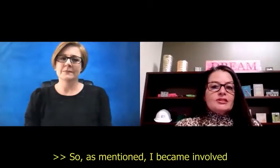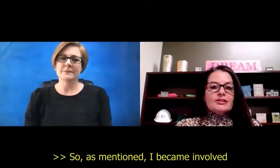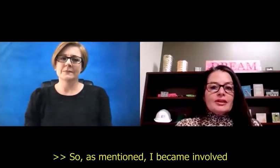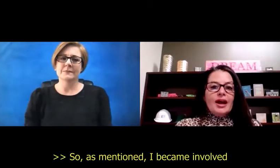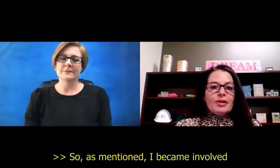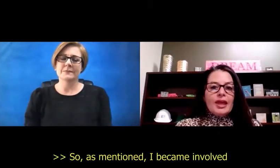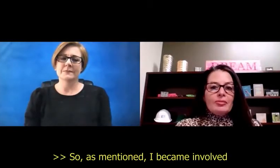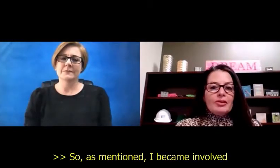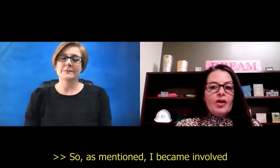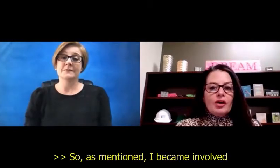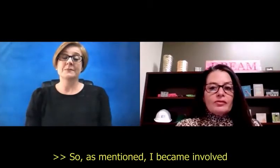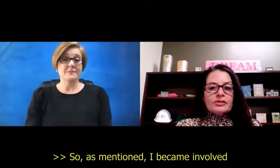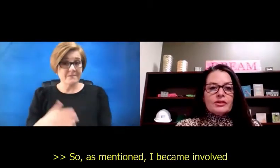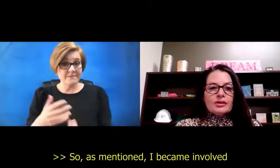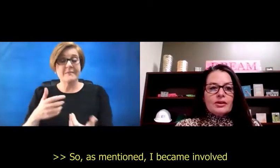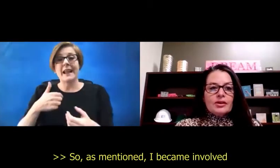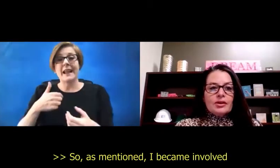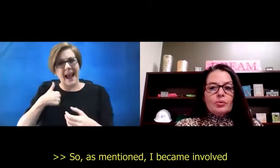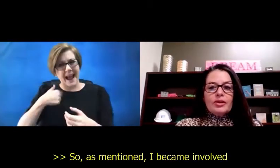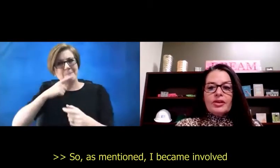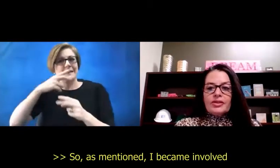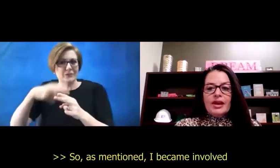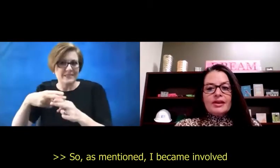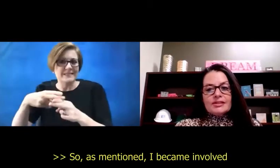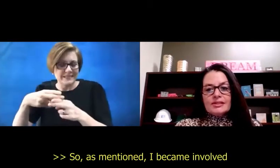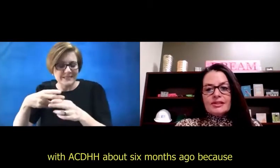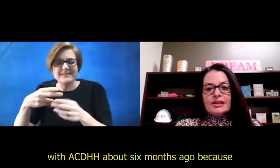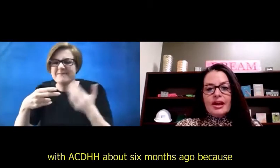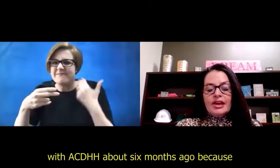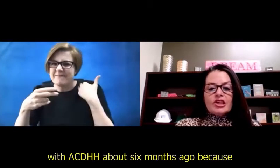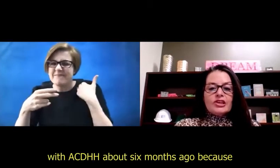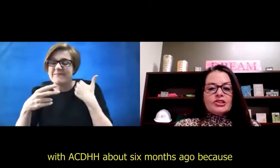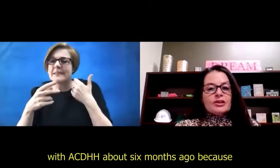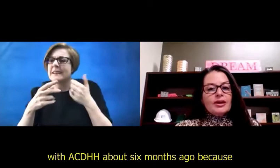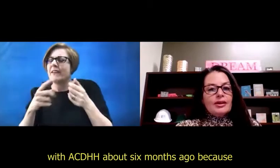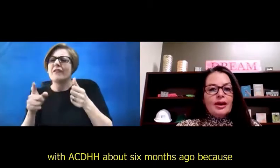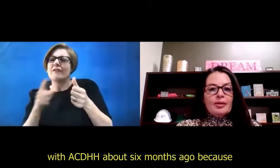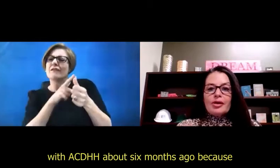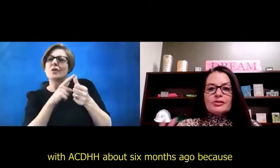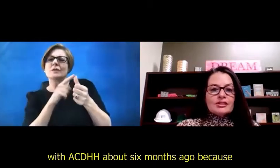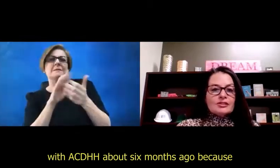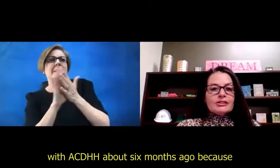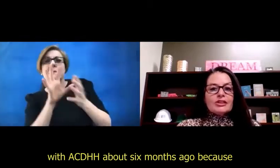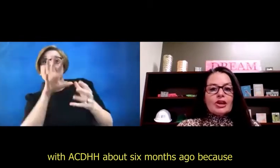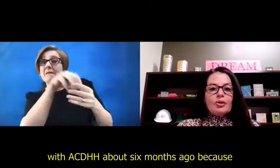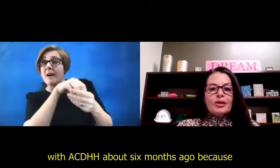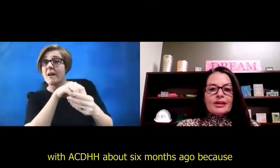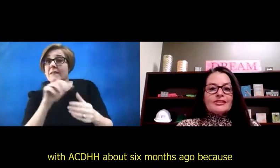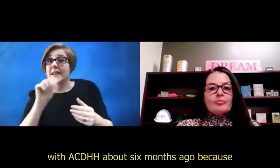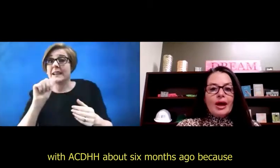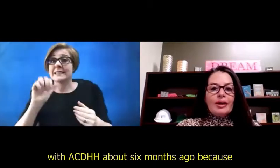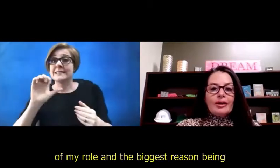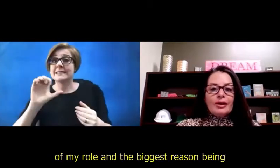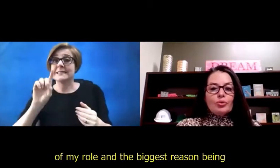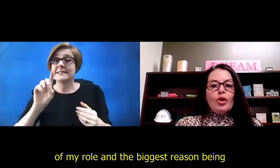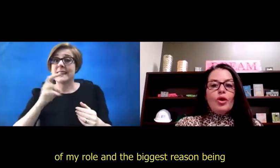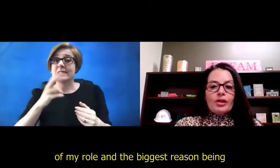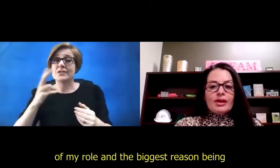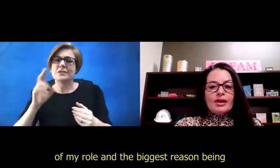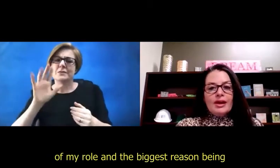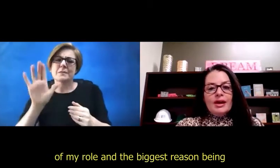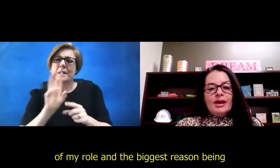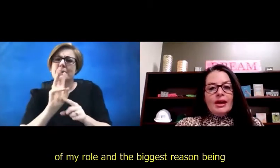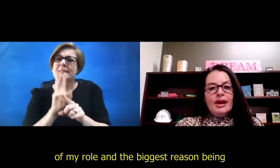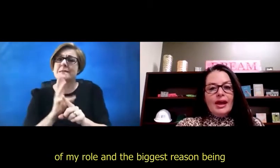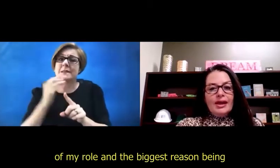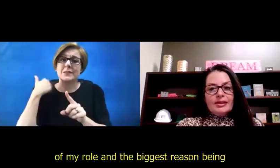So as mentioned, I became involved with ACDHH about 6 months ago because of my